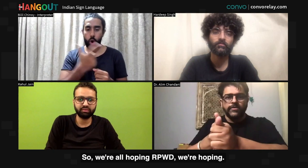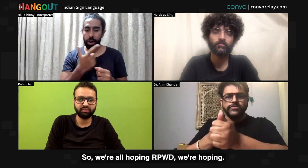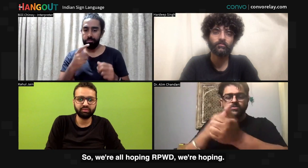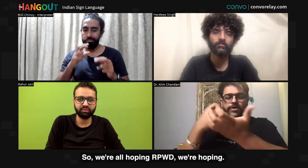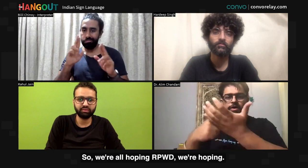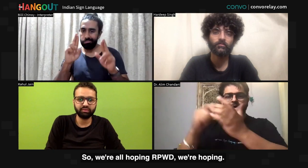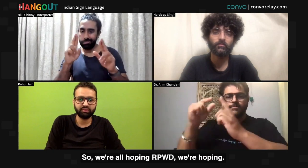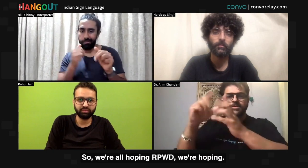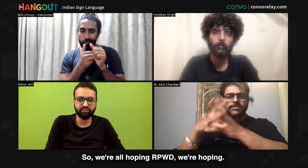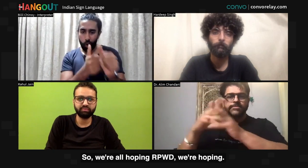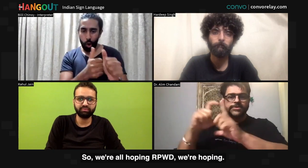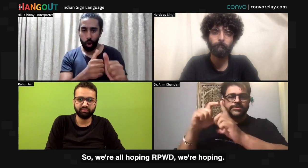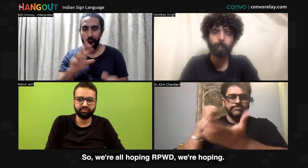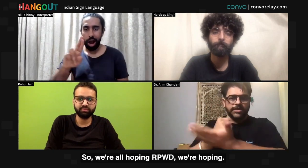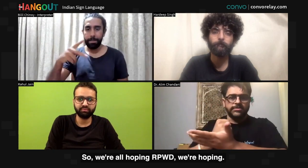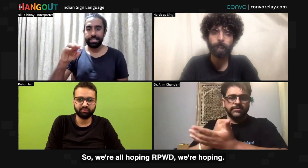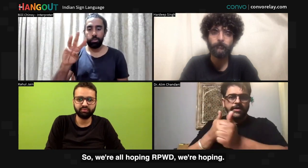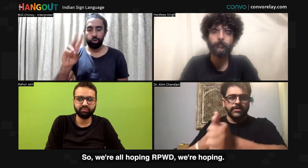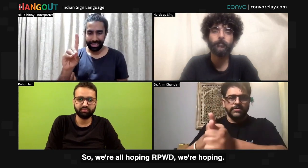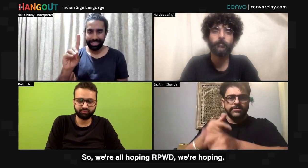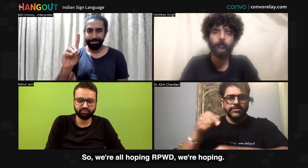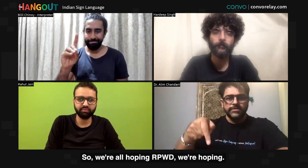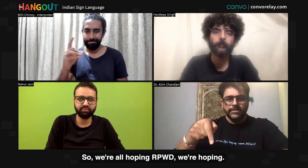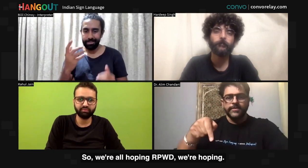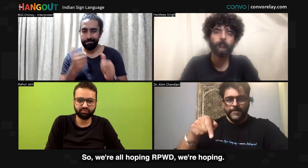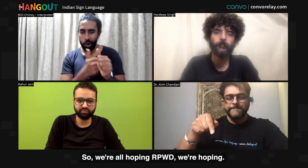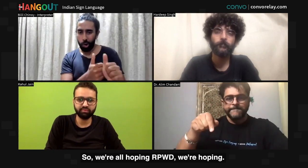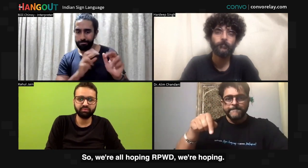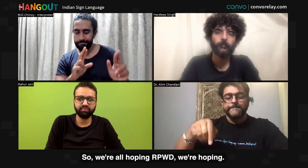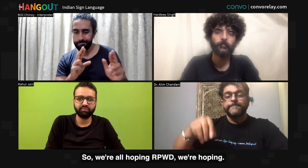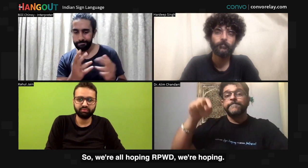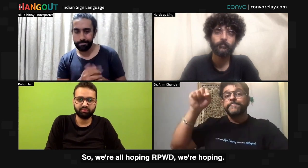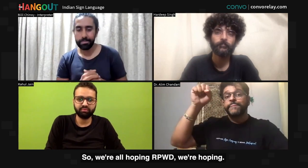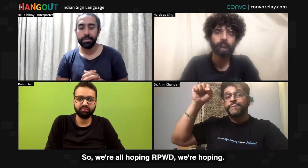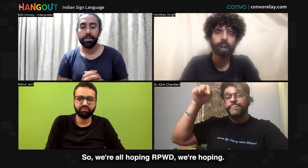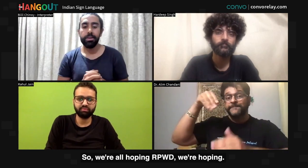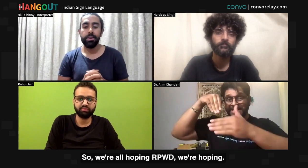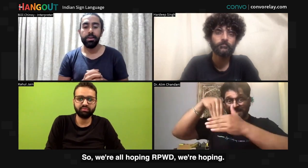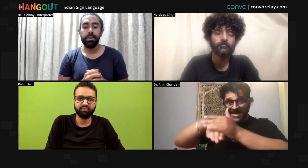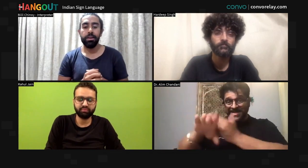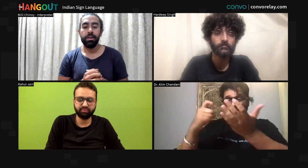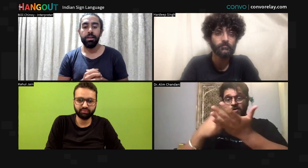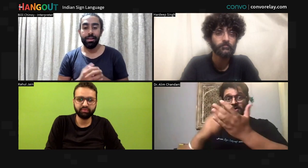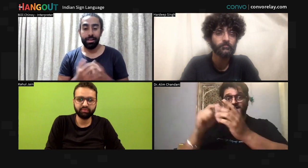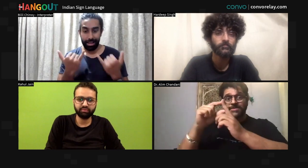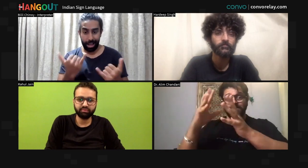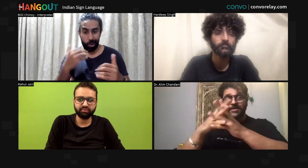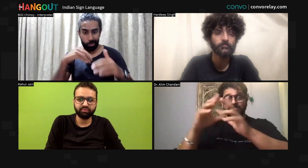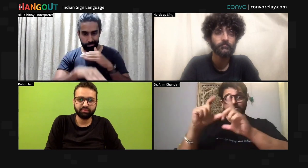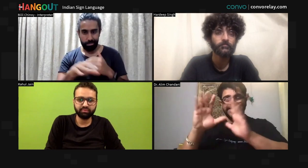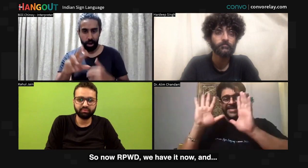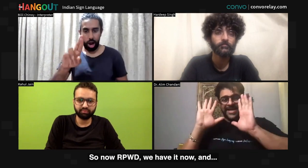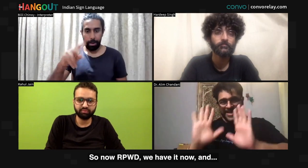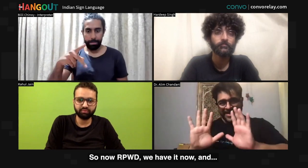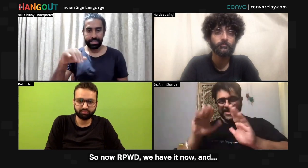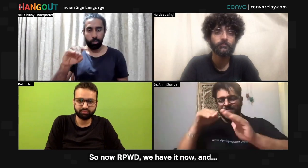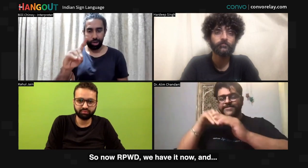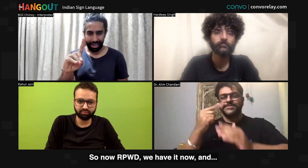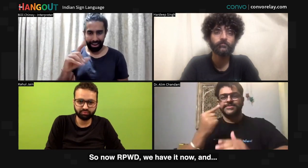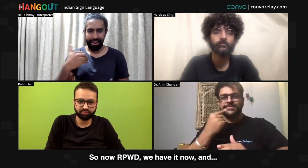So we're all hoping, um, RPD, RPWD, we're, um, hoping it. So now, uh,